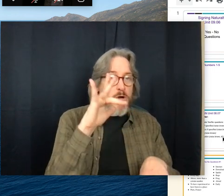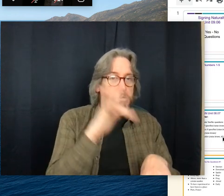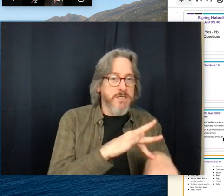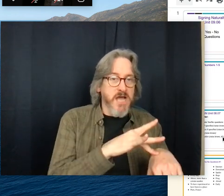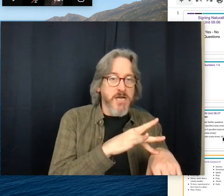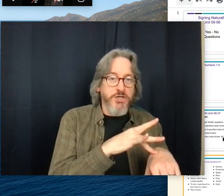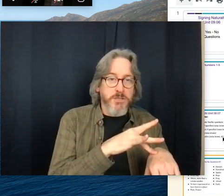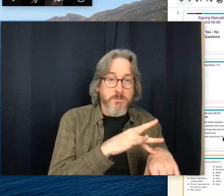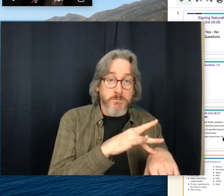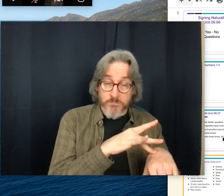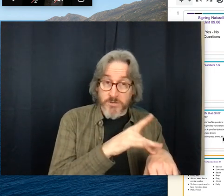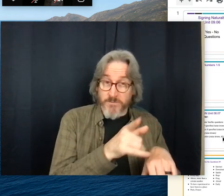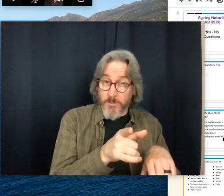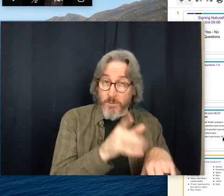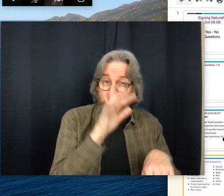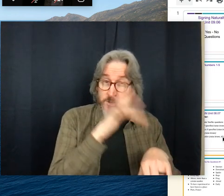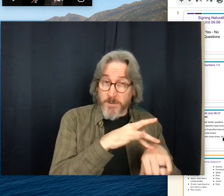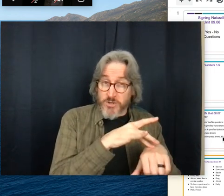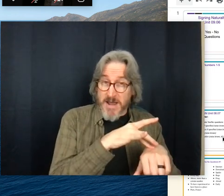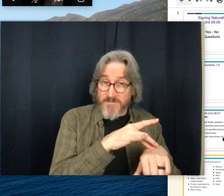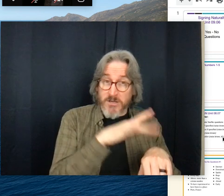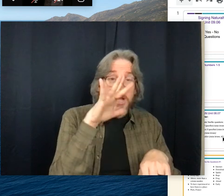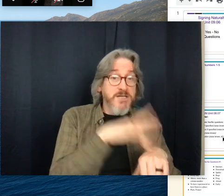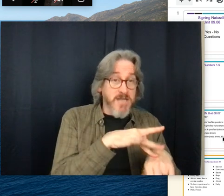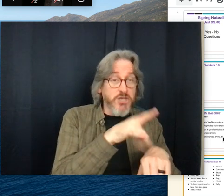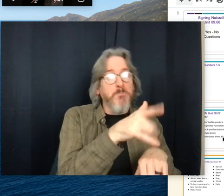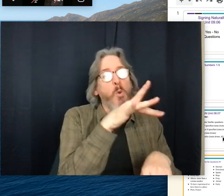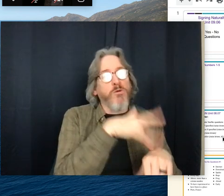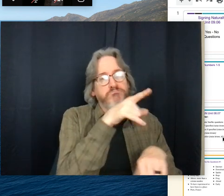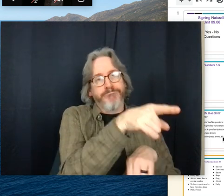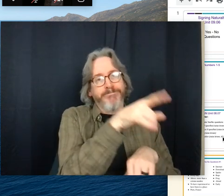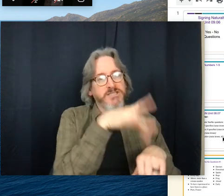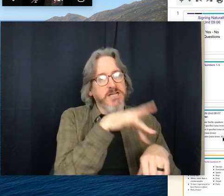Experience or touched. Remember when we were talking about travel?